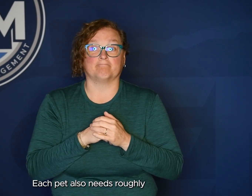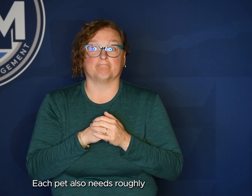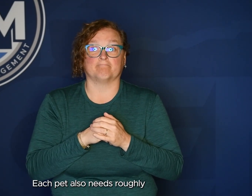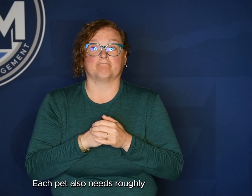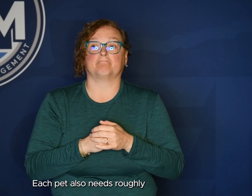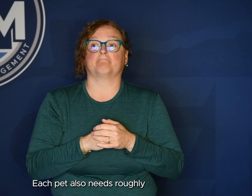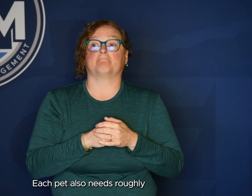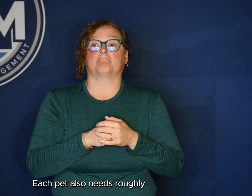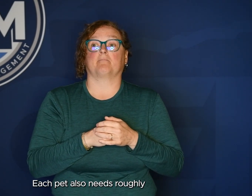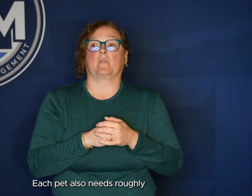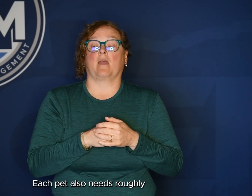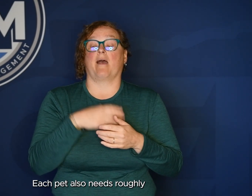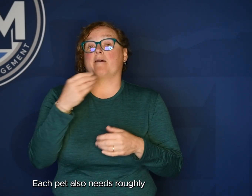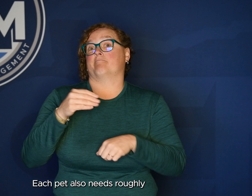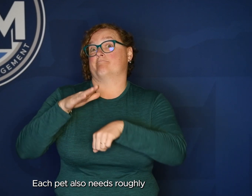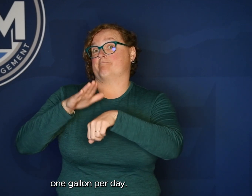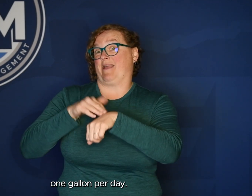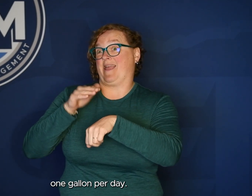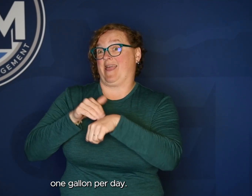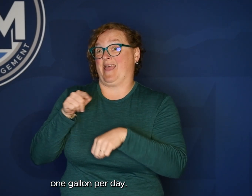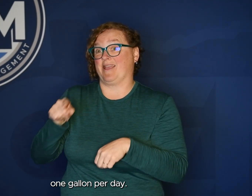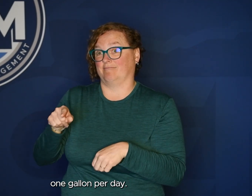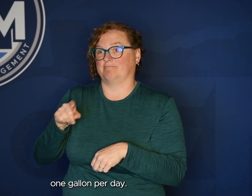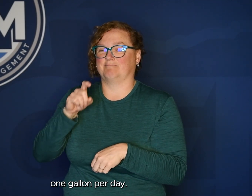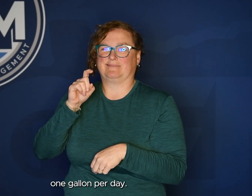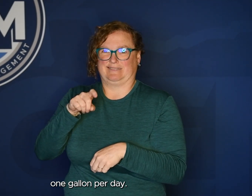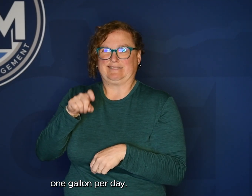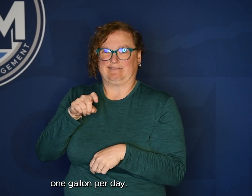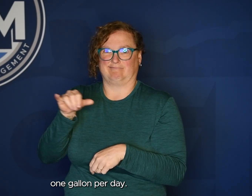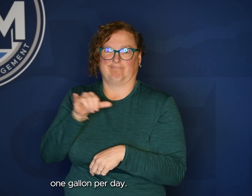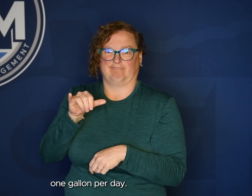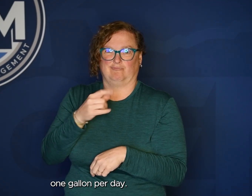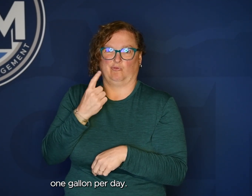Each pet also needs roughly 1 gallon per day.